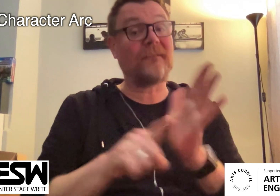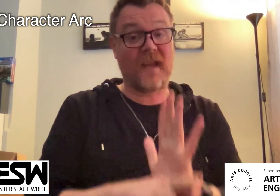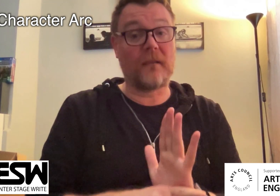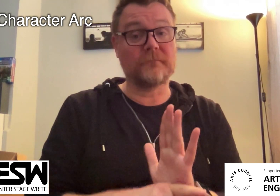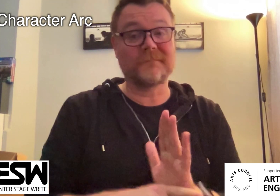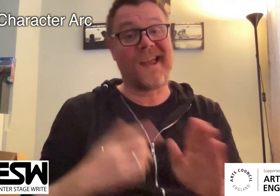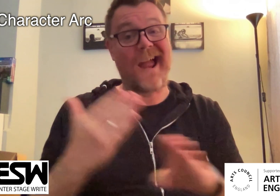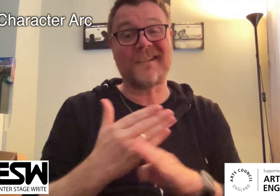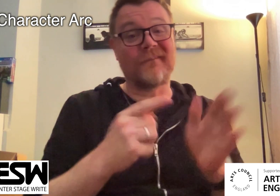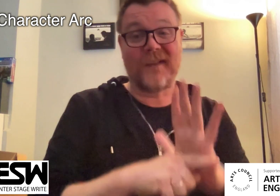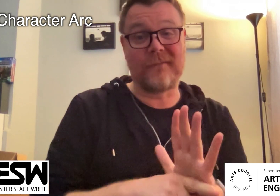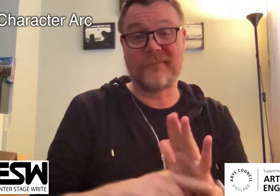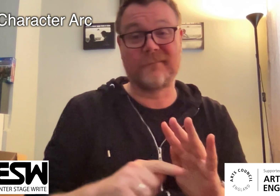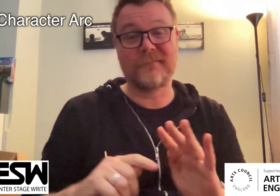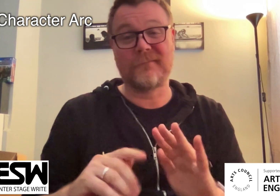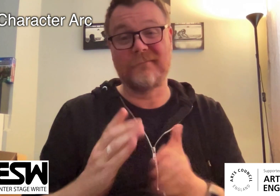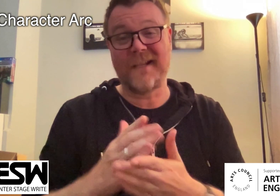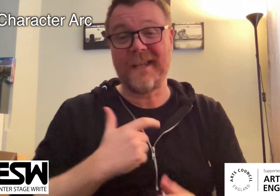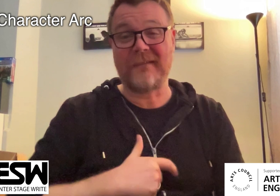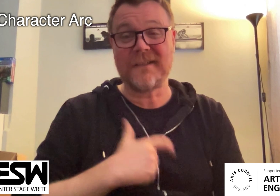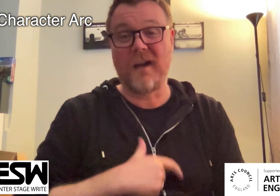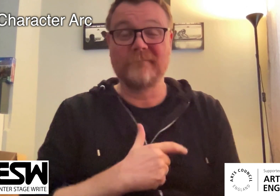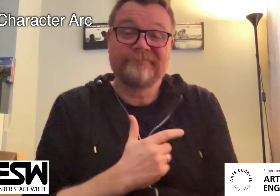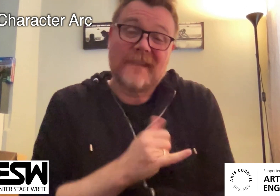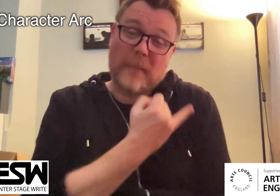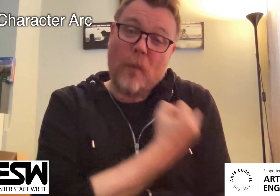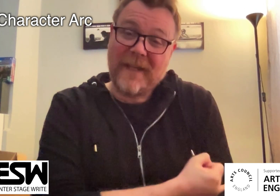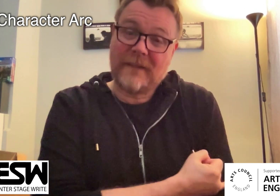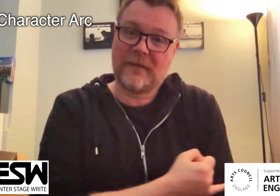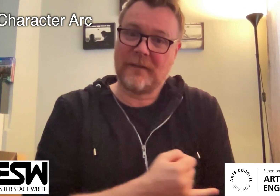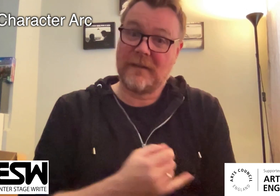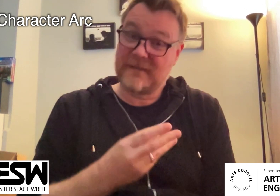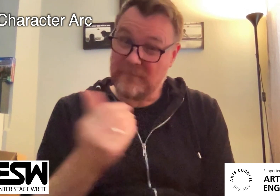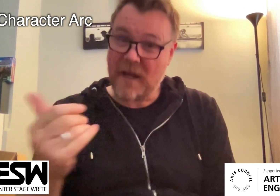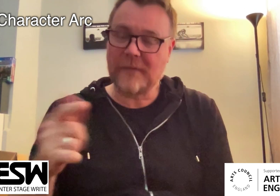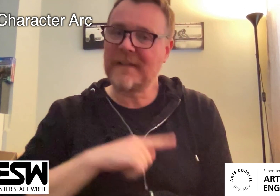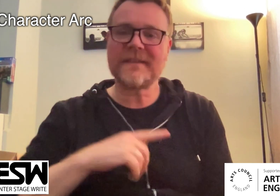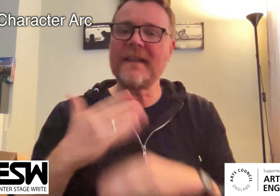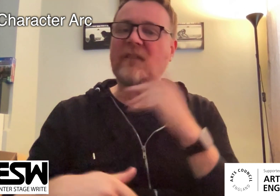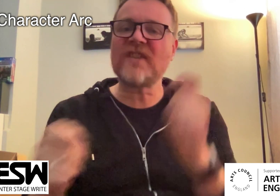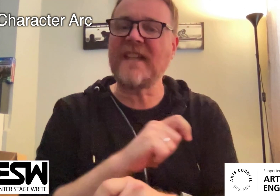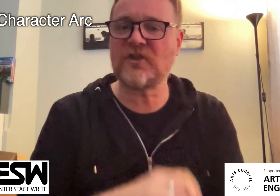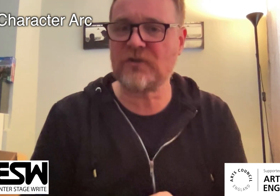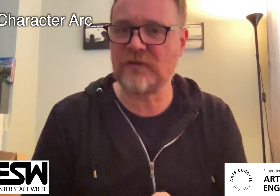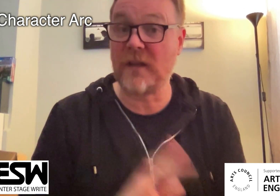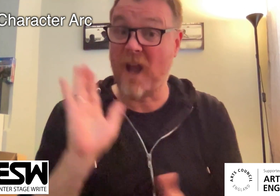Bad films, action films, where the characterizations are quite weak, the characters never change by the end of the